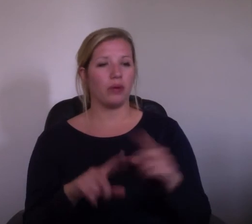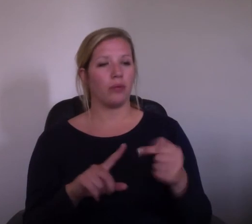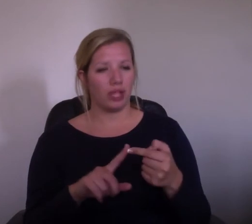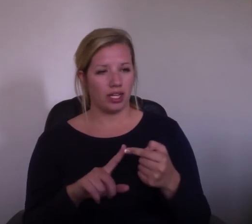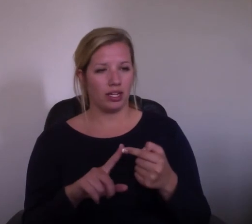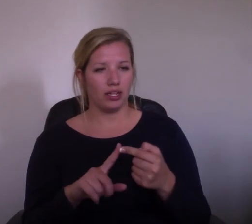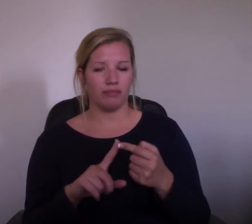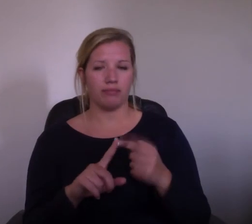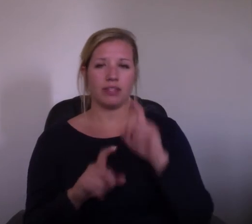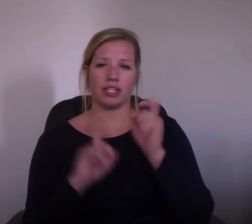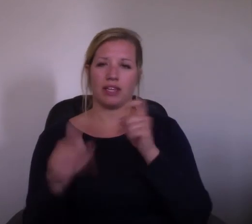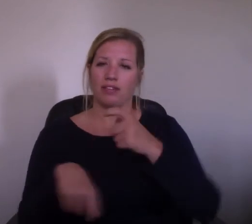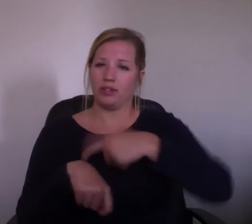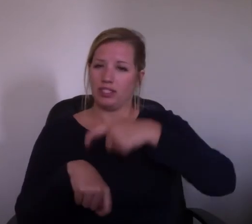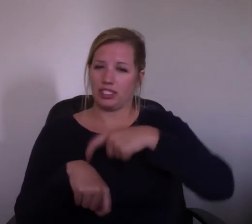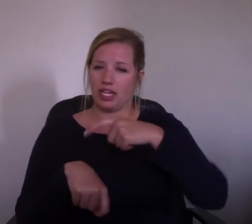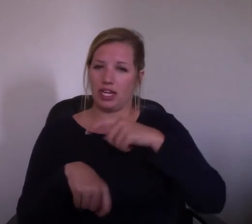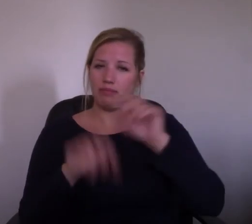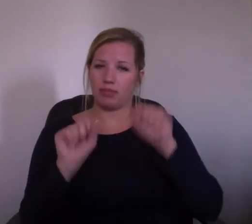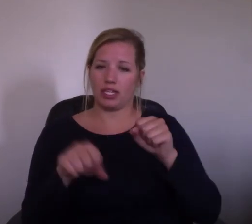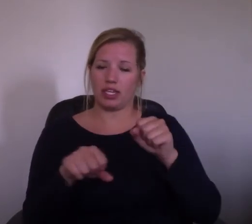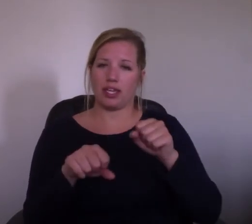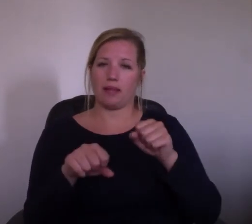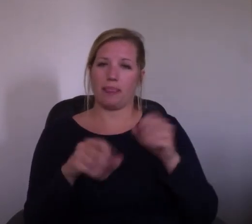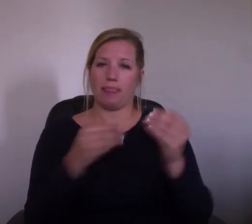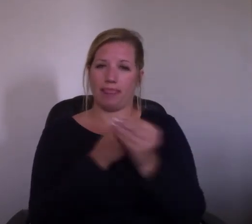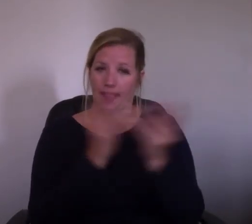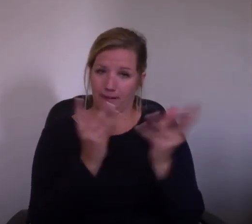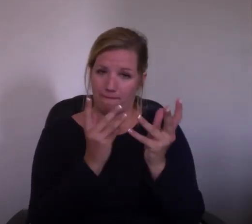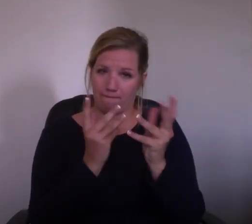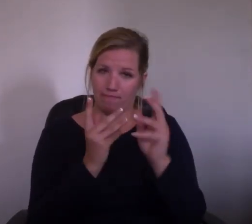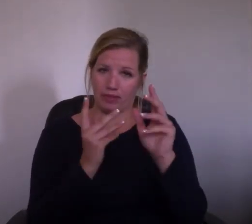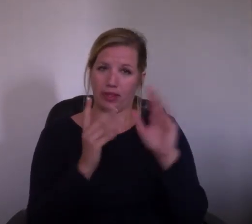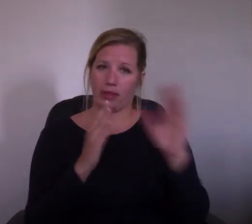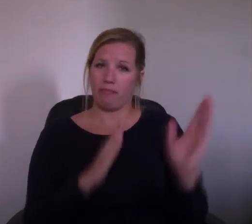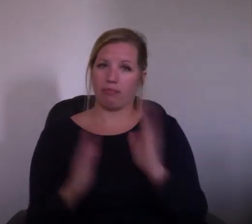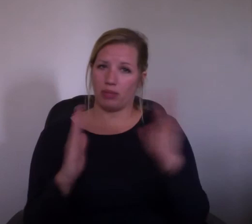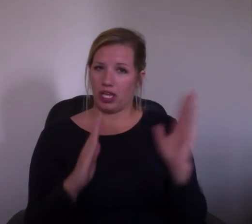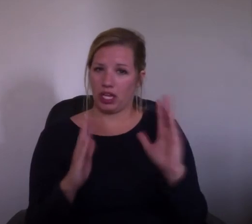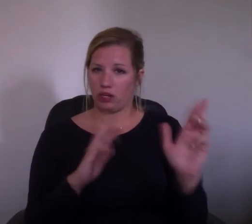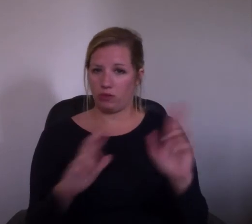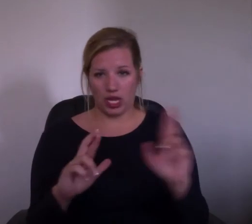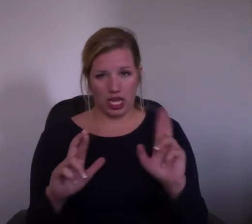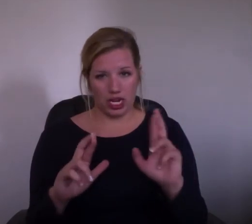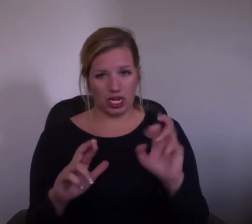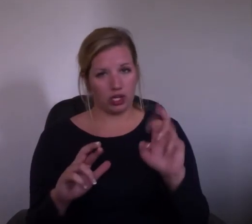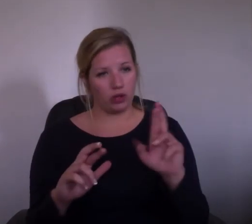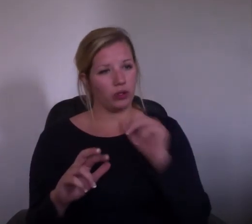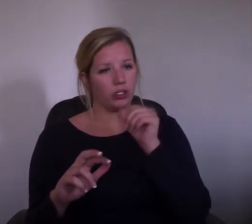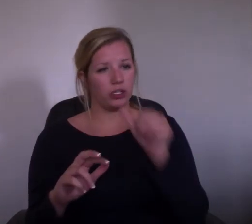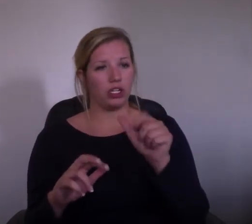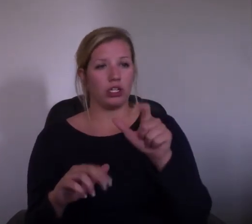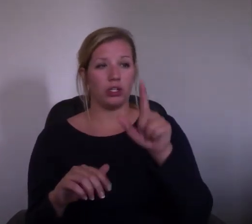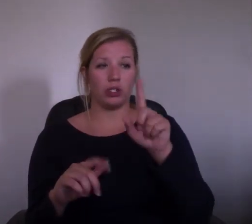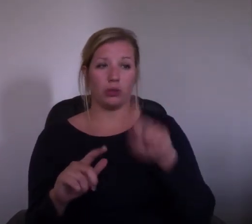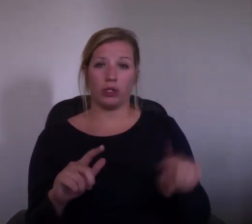so that those who need to set their plans in motion can do so. So this is important. You hear that word watch, that's when